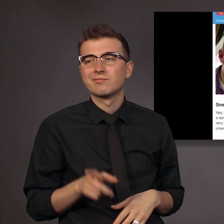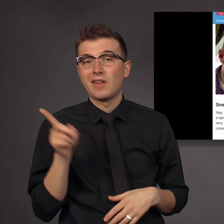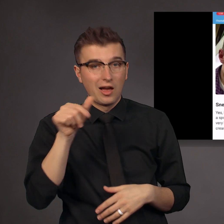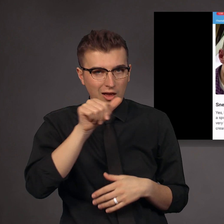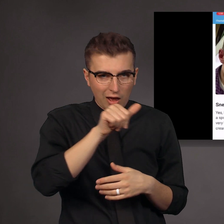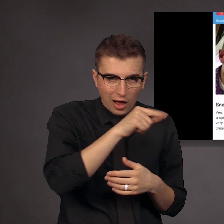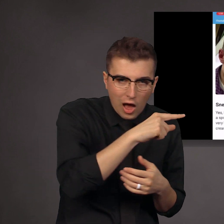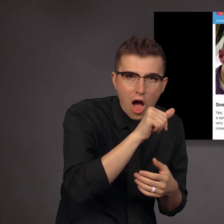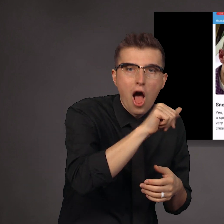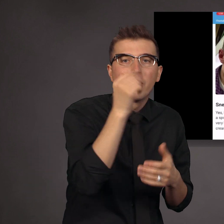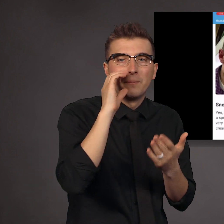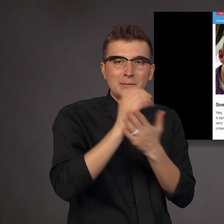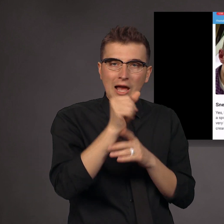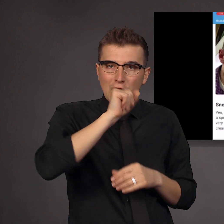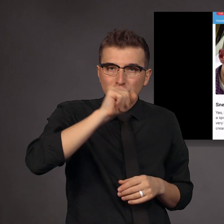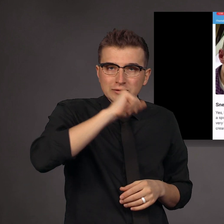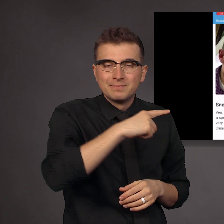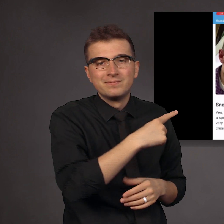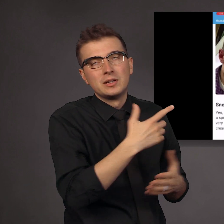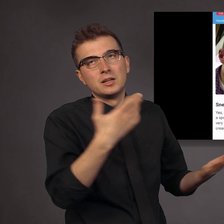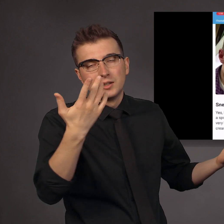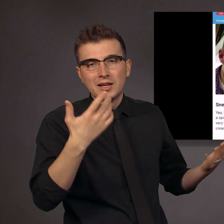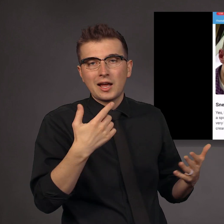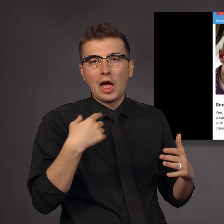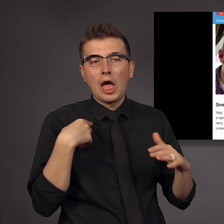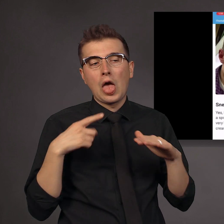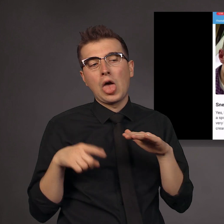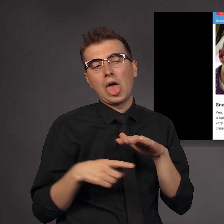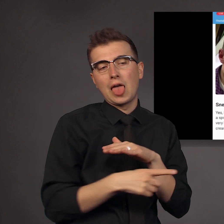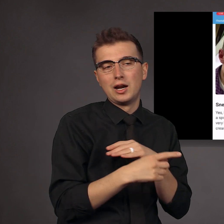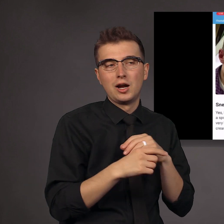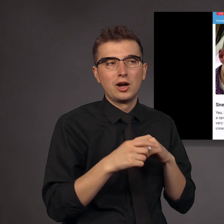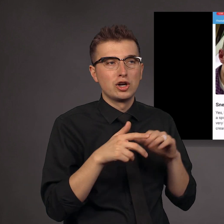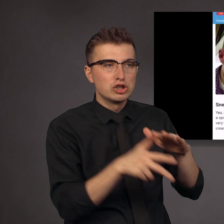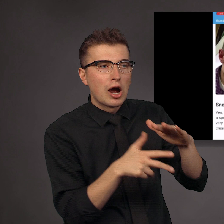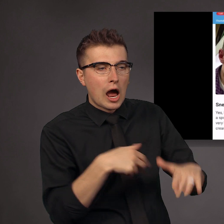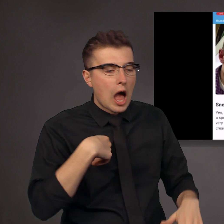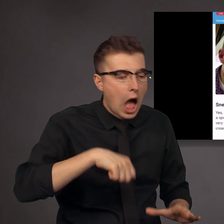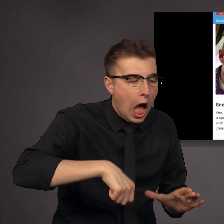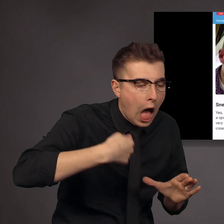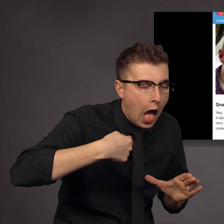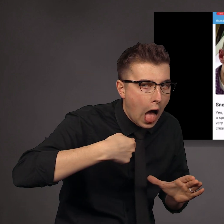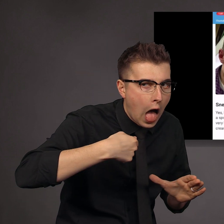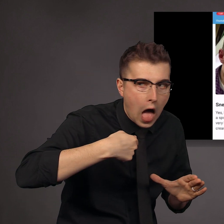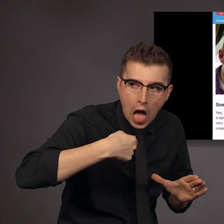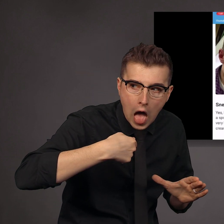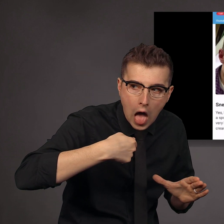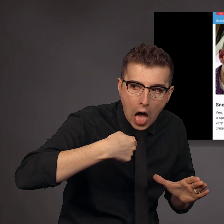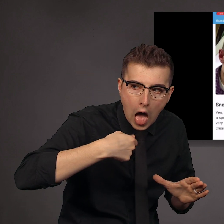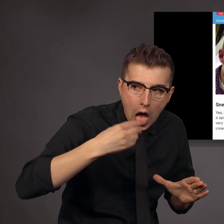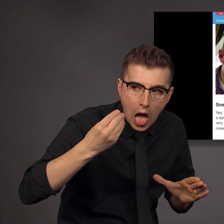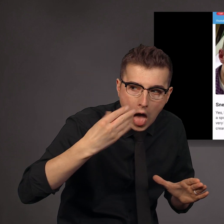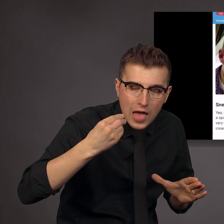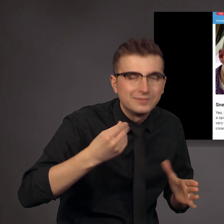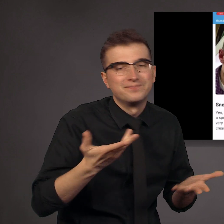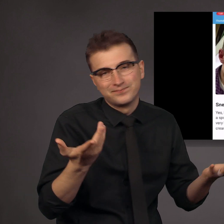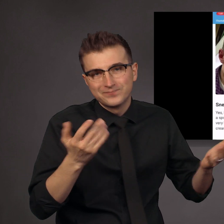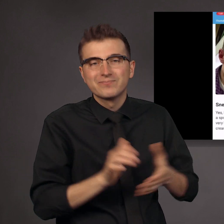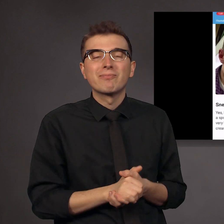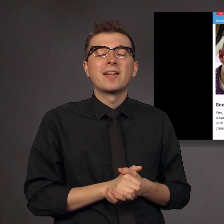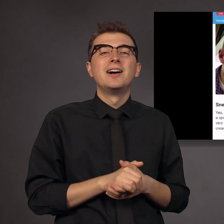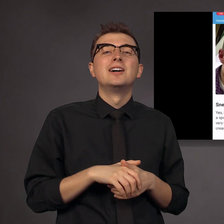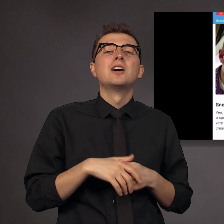picture of me getting ice cream. Yes, I snuck into the garage with a spoon and had a couple of very large spoonfuls of ice cream.